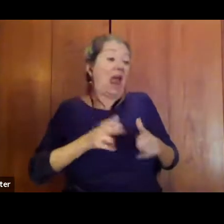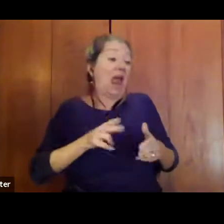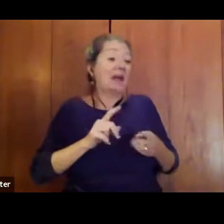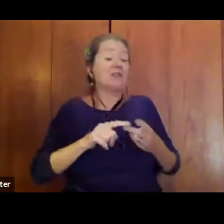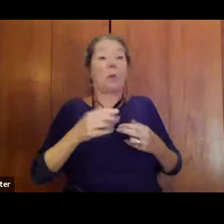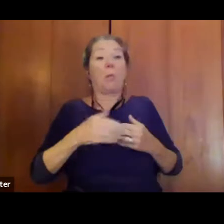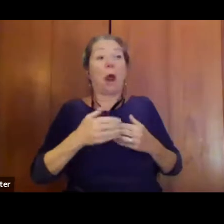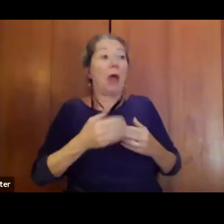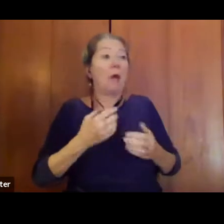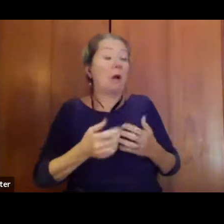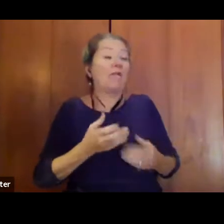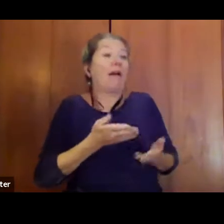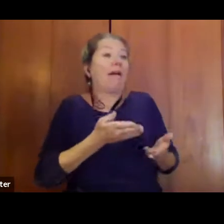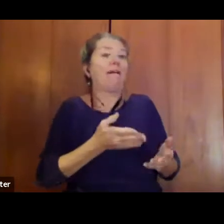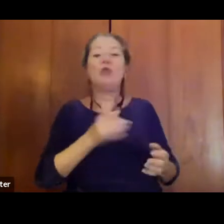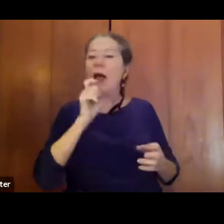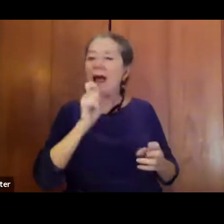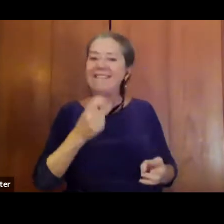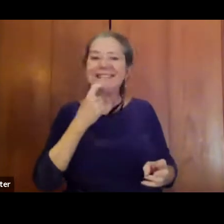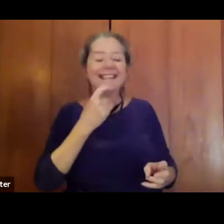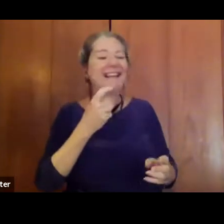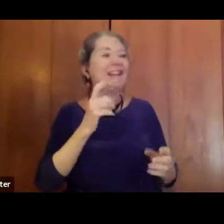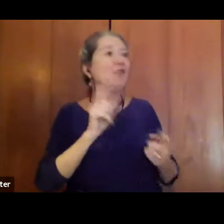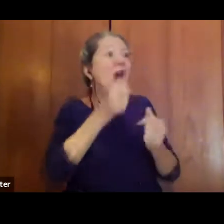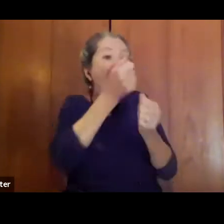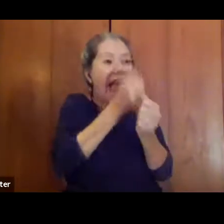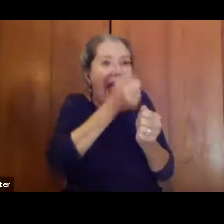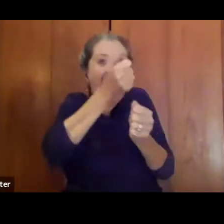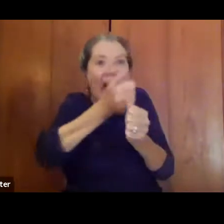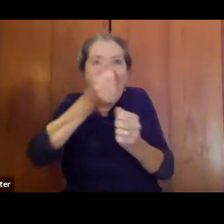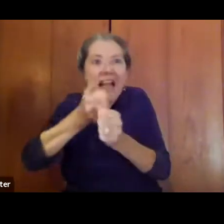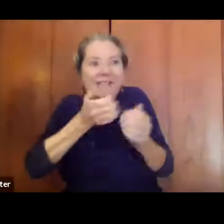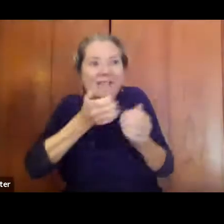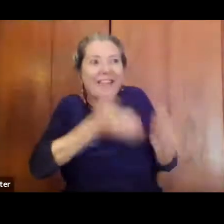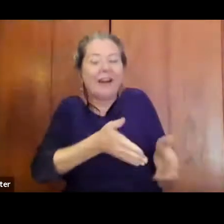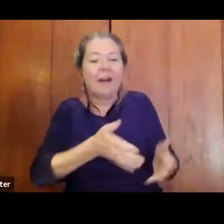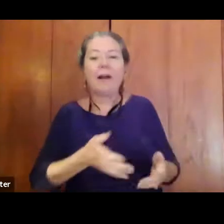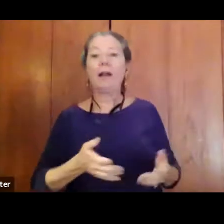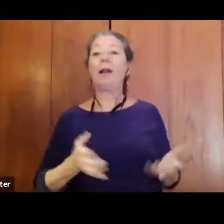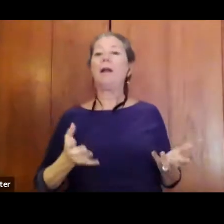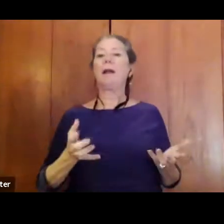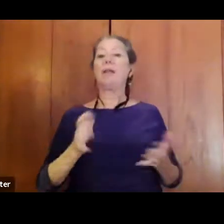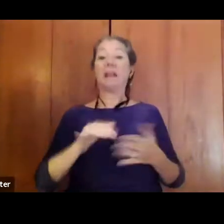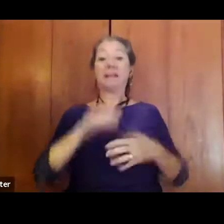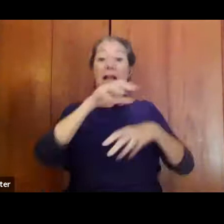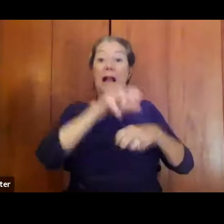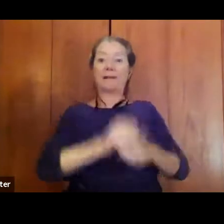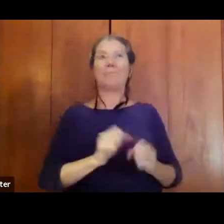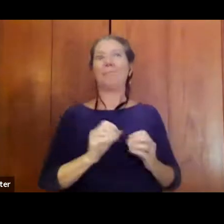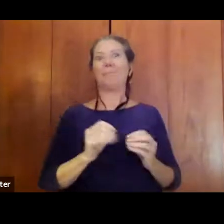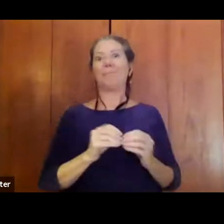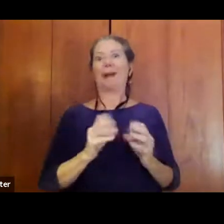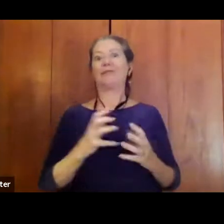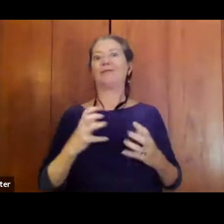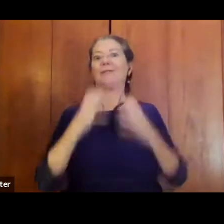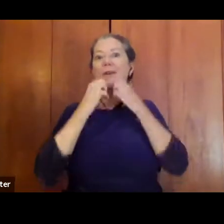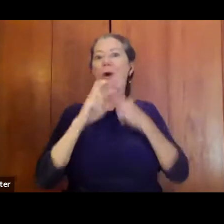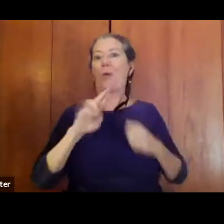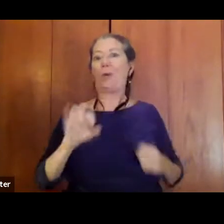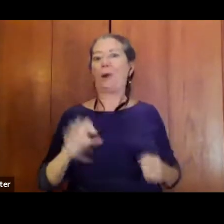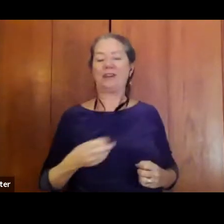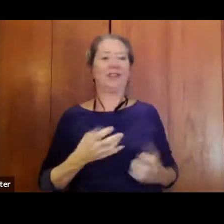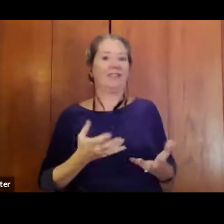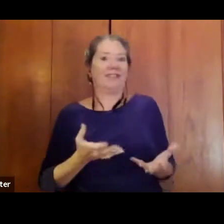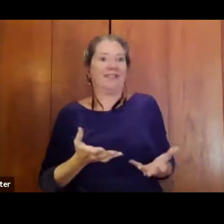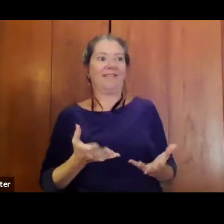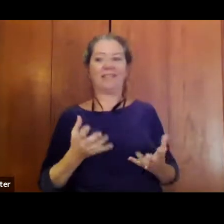mandatory. Reflecting now, I can see that these gestures were so much more than a simple custom. They allowed family to see each other and be